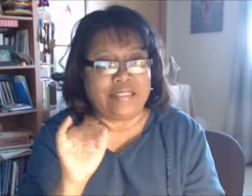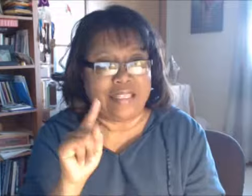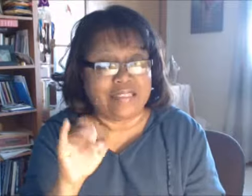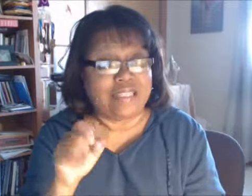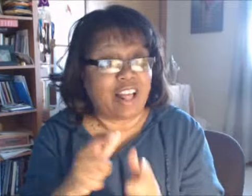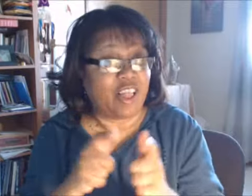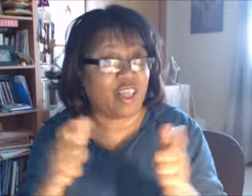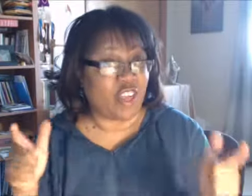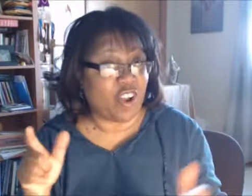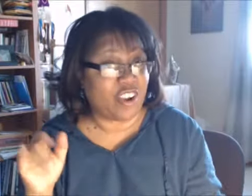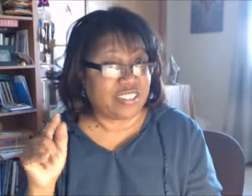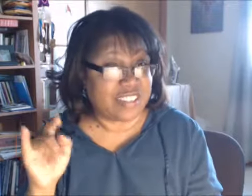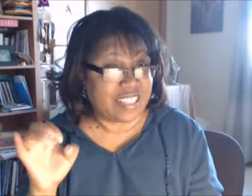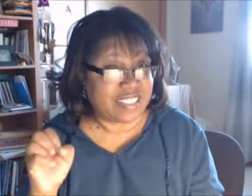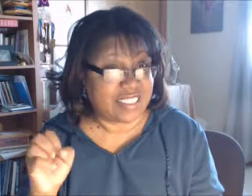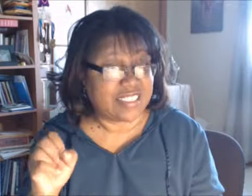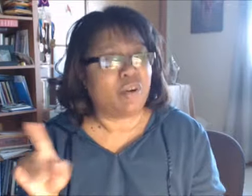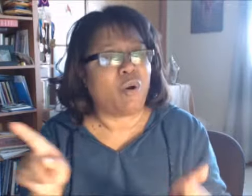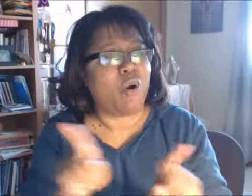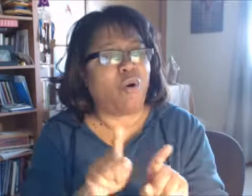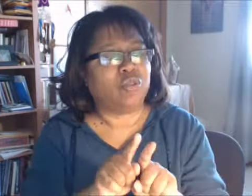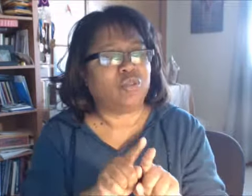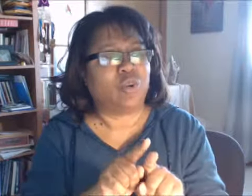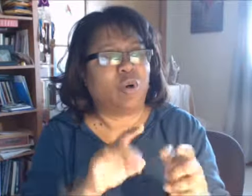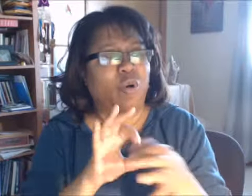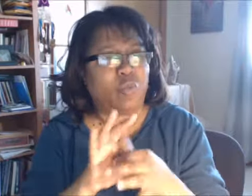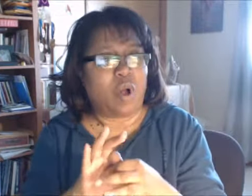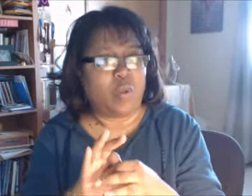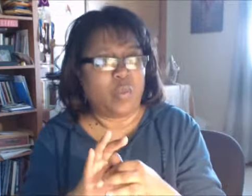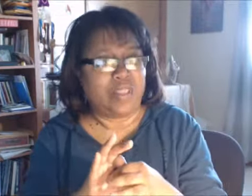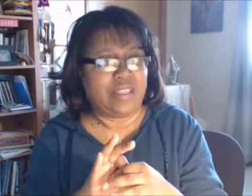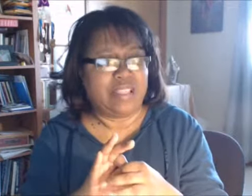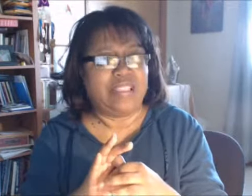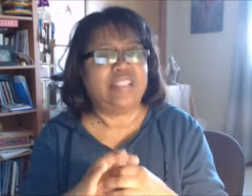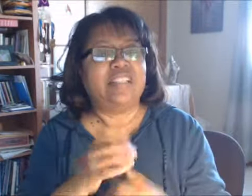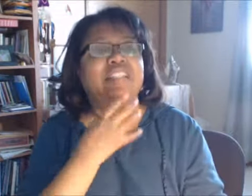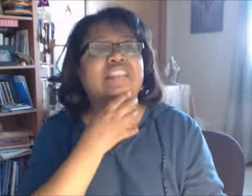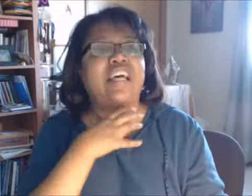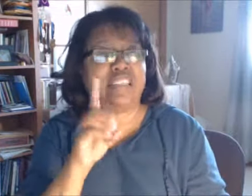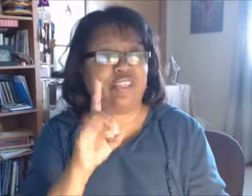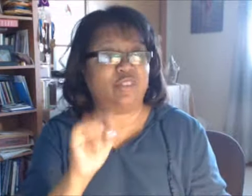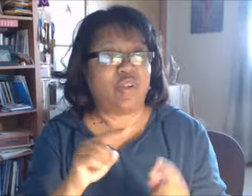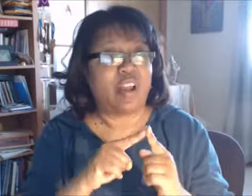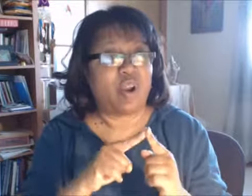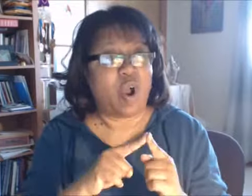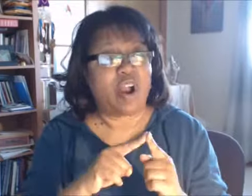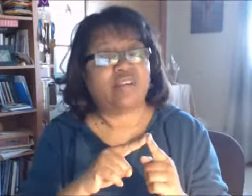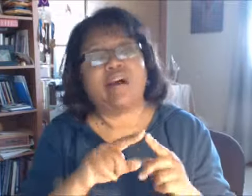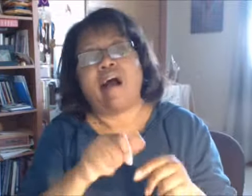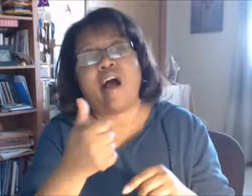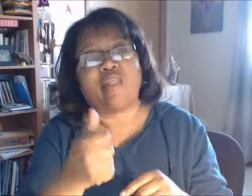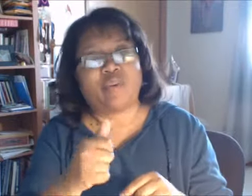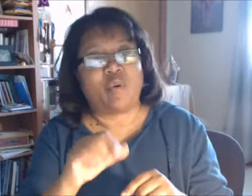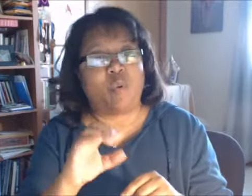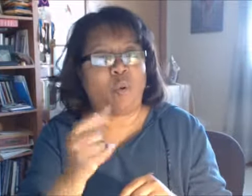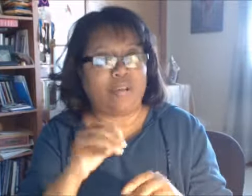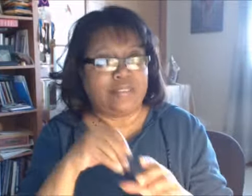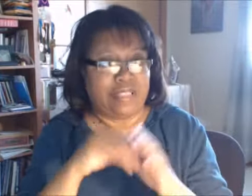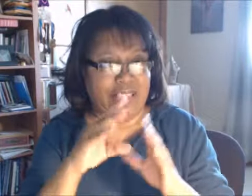intestines. Additionally, along with the alimentary canal or digestive tract, there are accessory organs in the digestive system. These